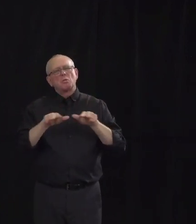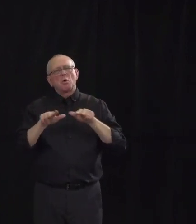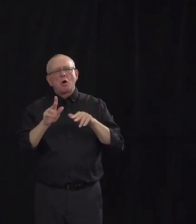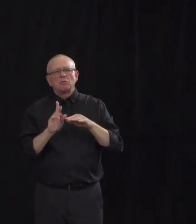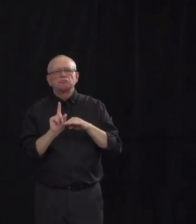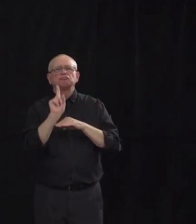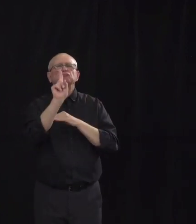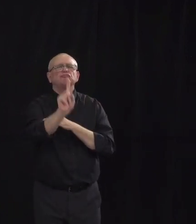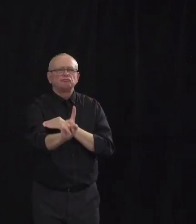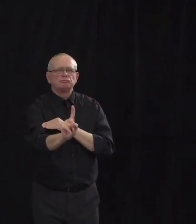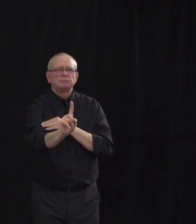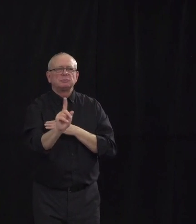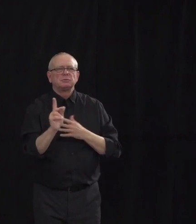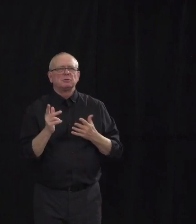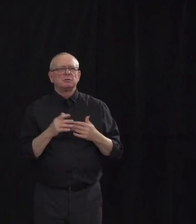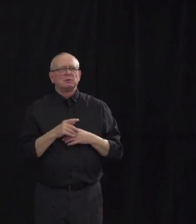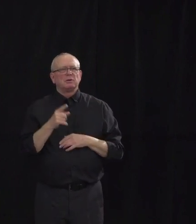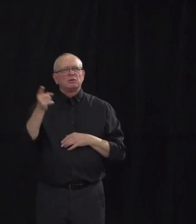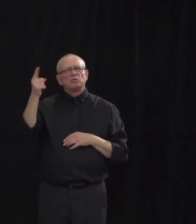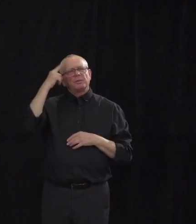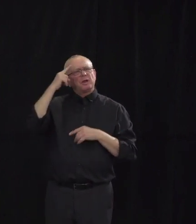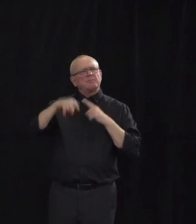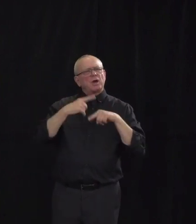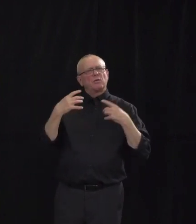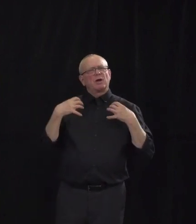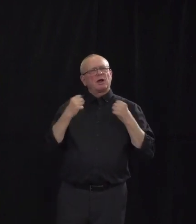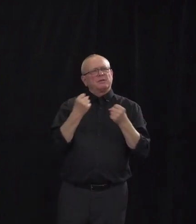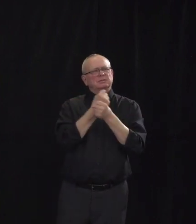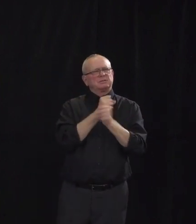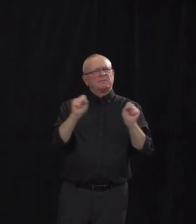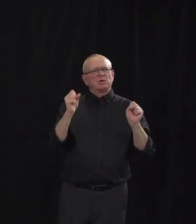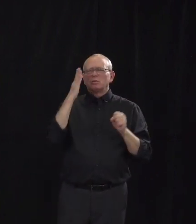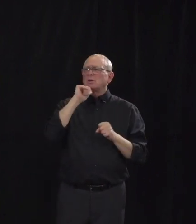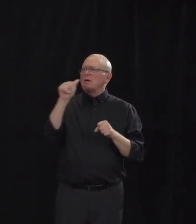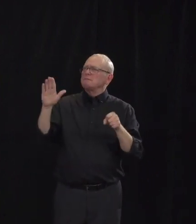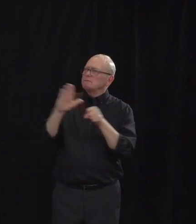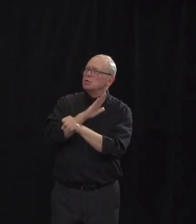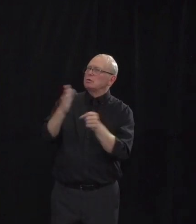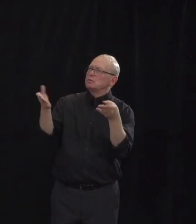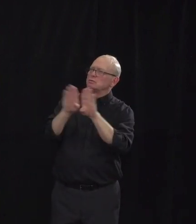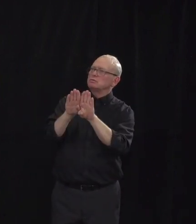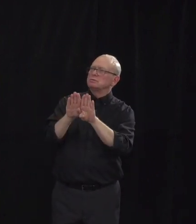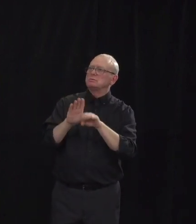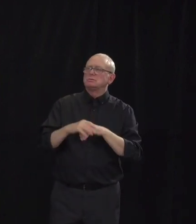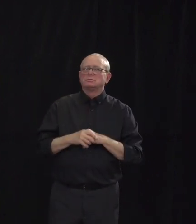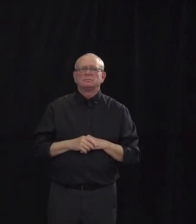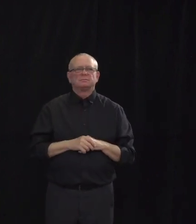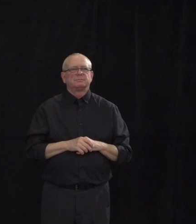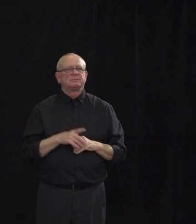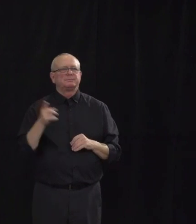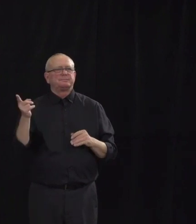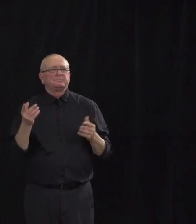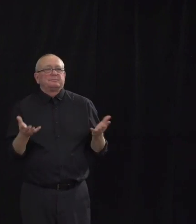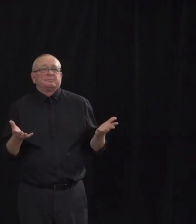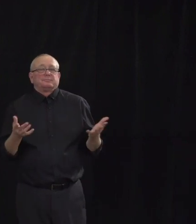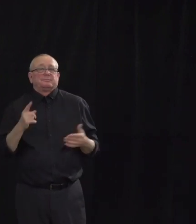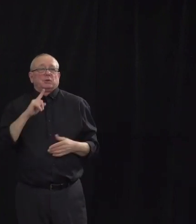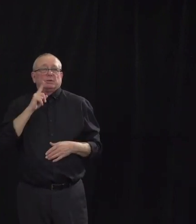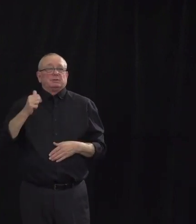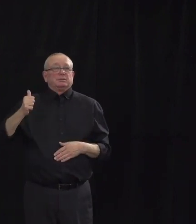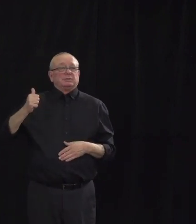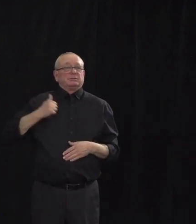tremendous amount of public land. The capacity, our full square footage of public land is bigger than most European countries. In fact, many times